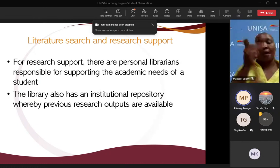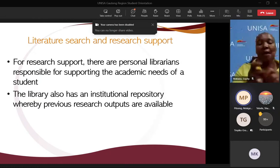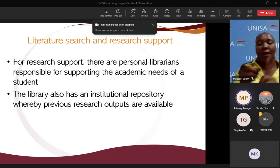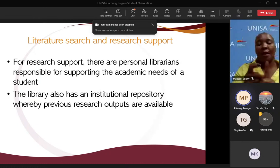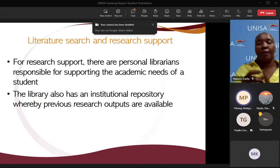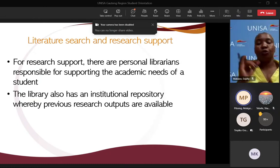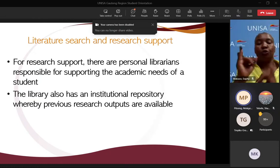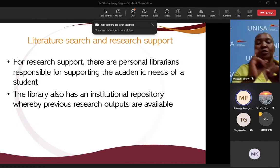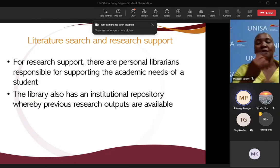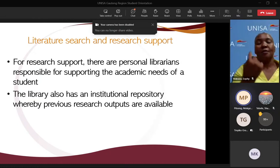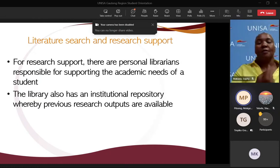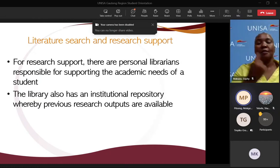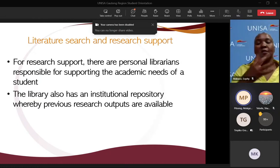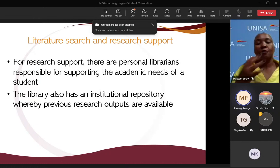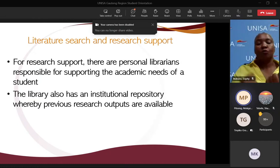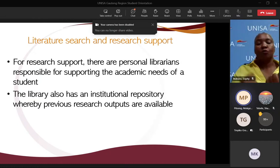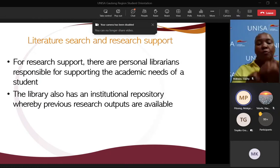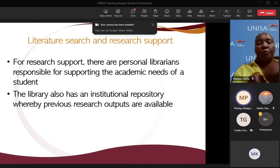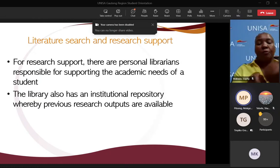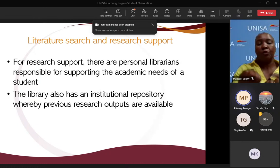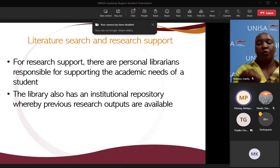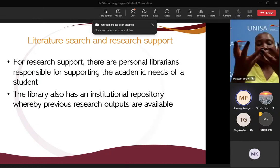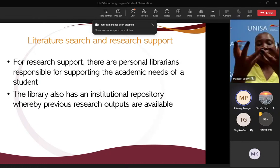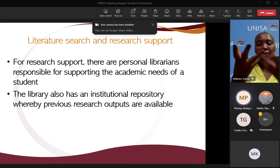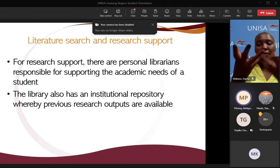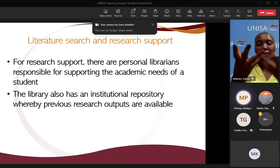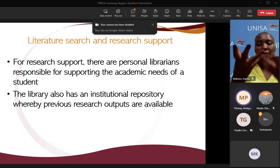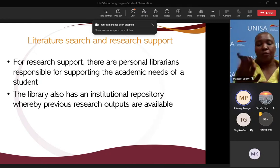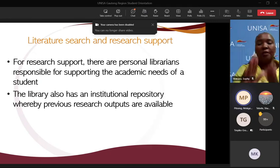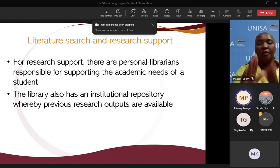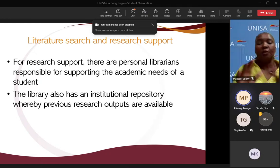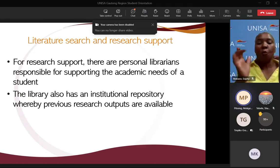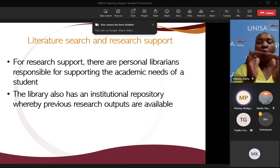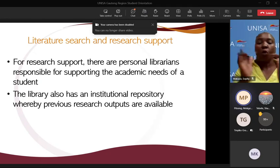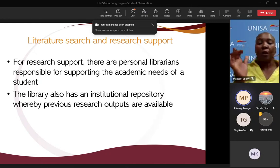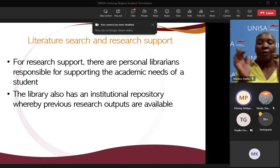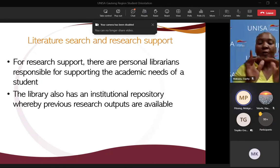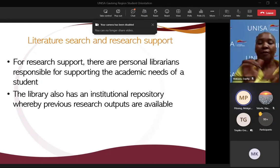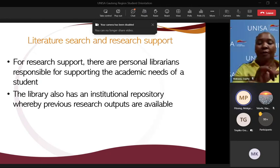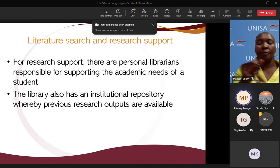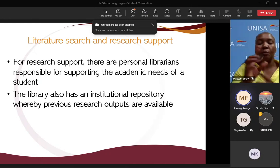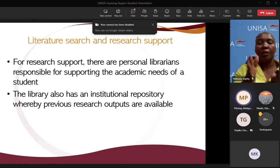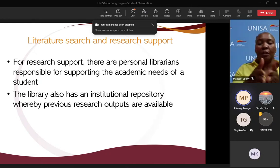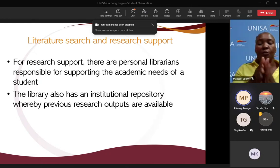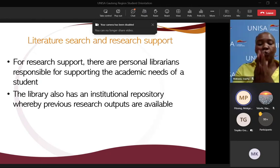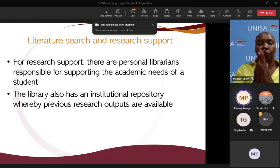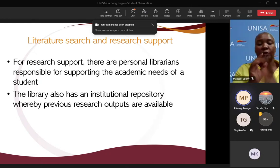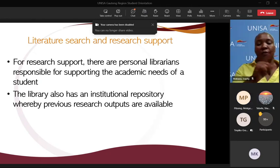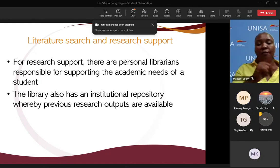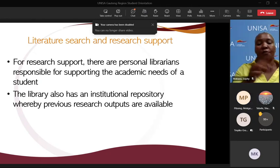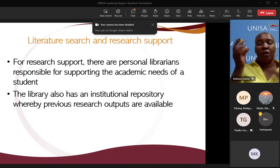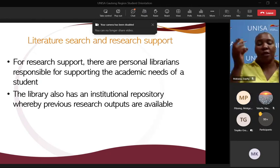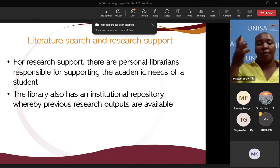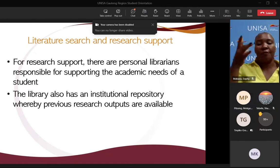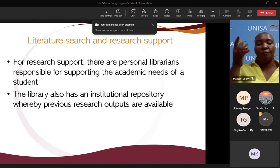support to the students so that they can be able to contact them to request information